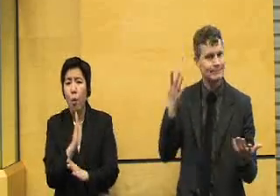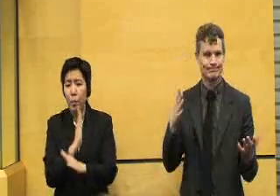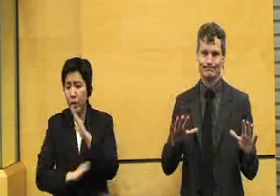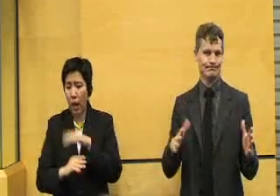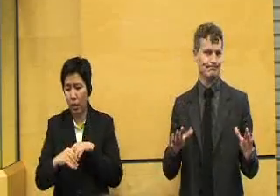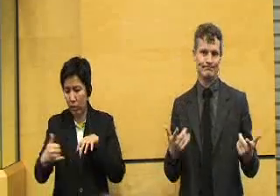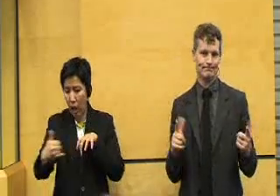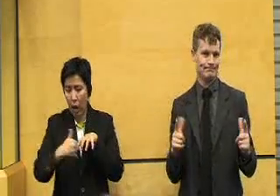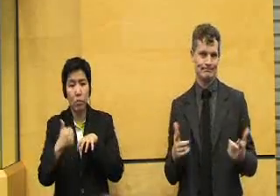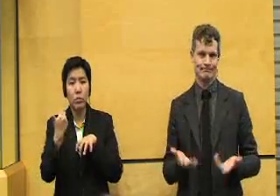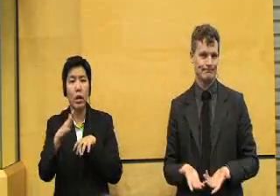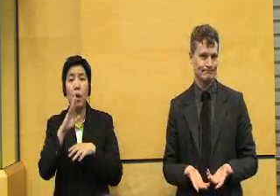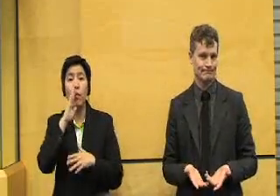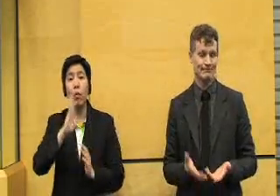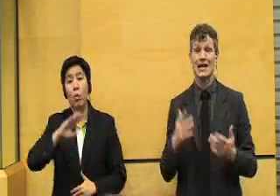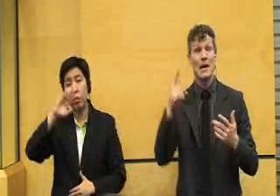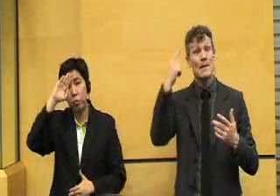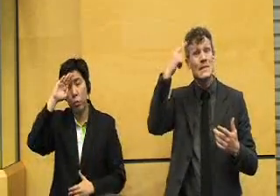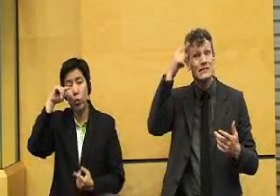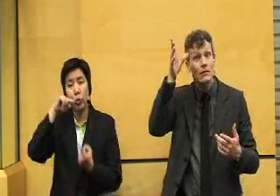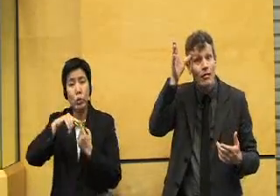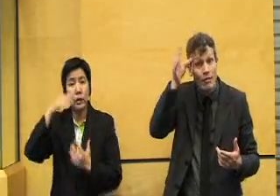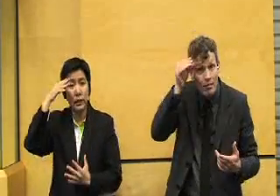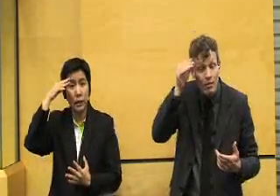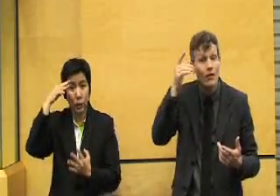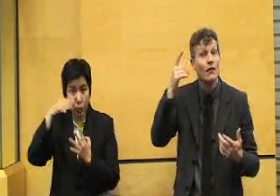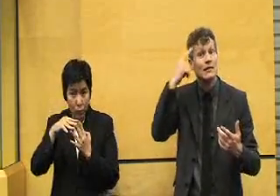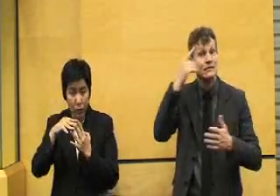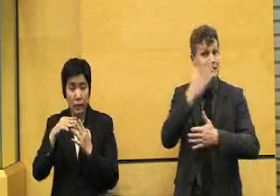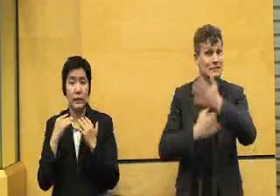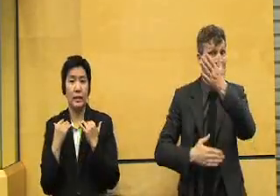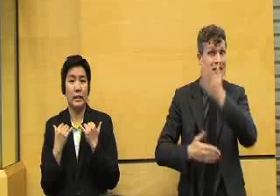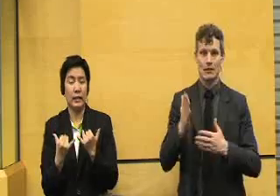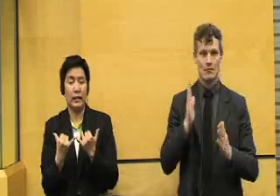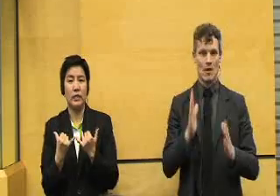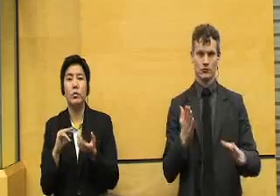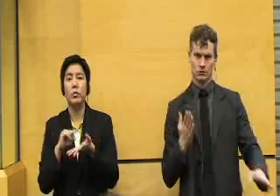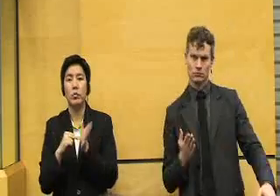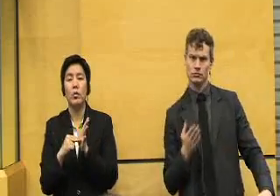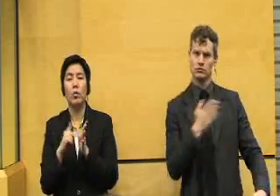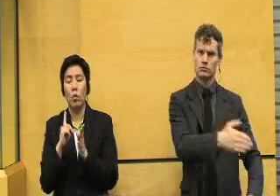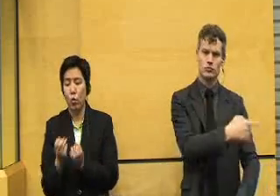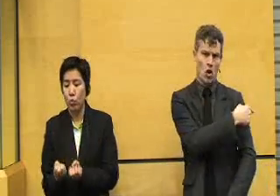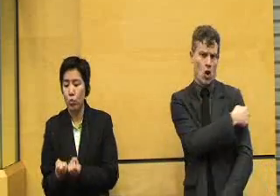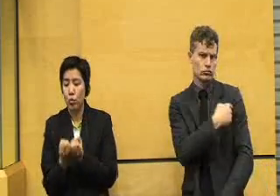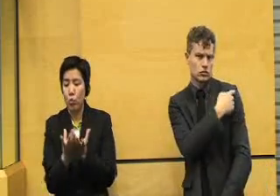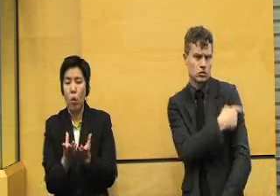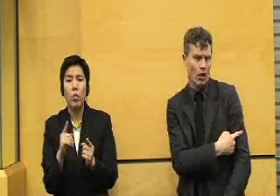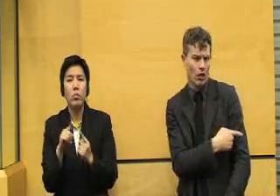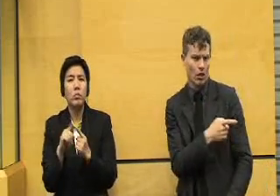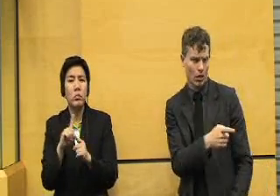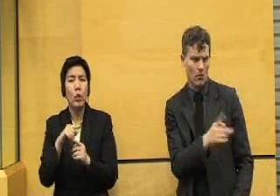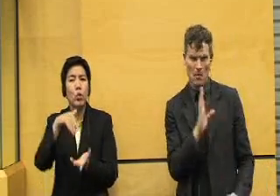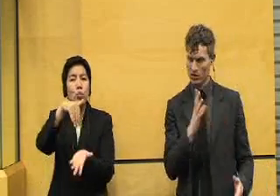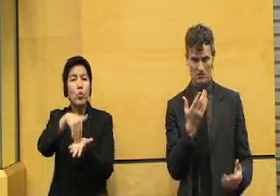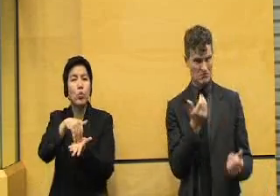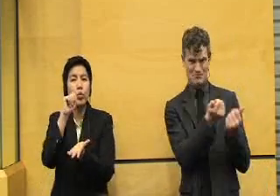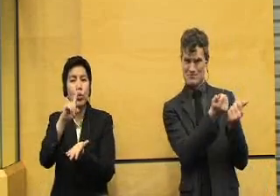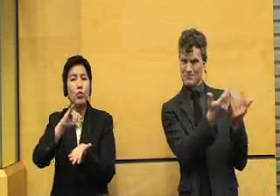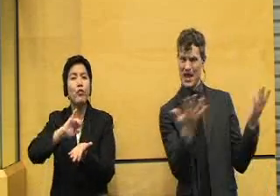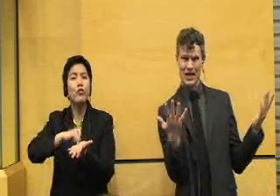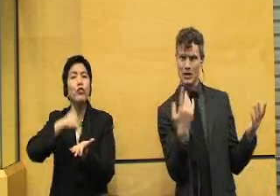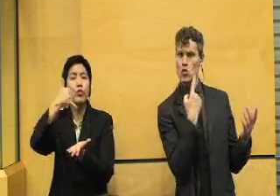have to go to a general hospital for medical treatment and rehabilitation. However, personnel of many hospitals are not trained